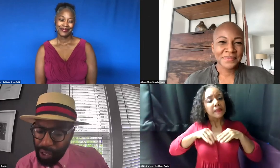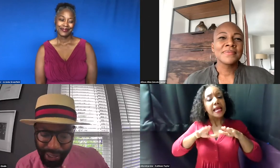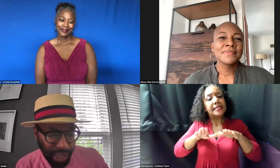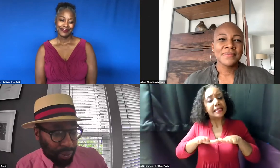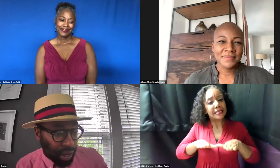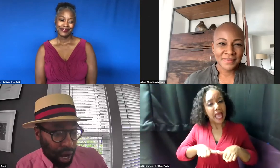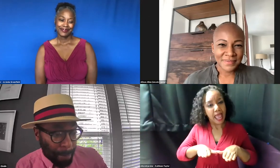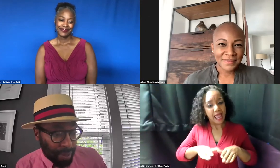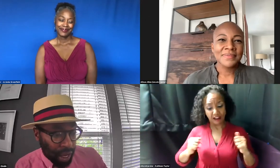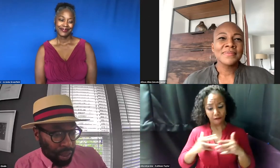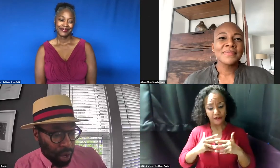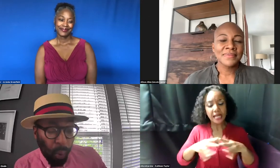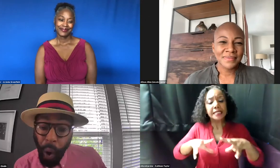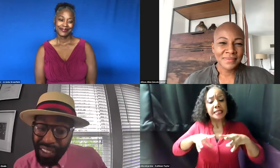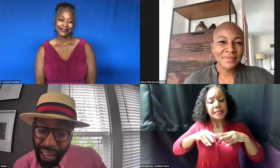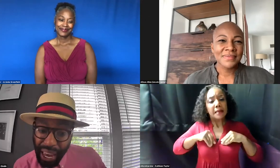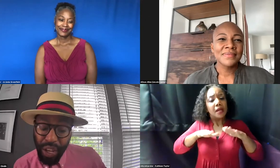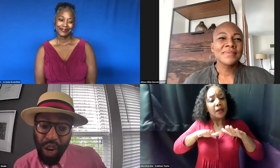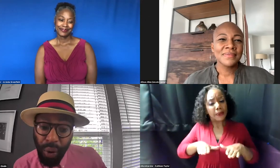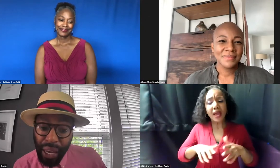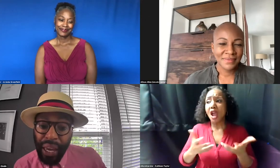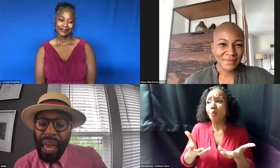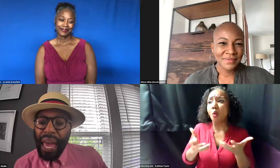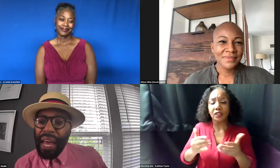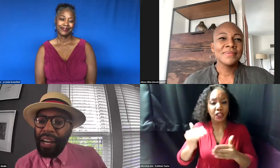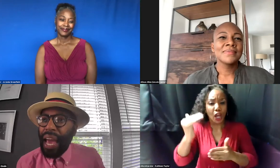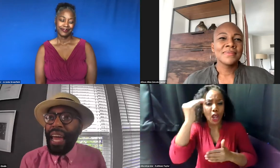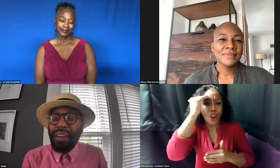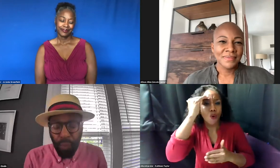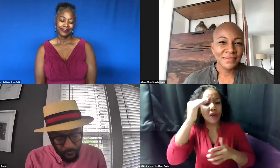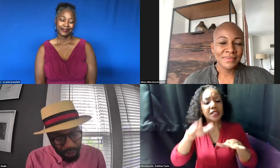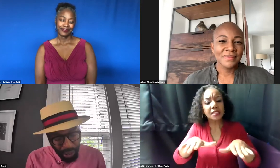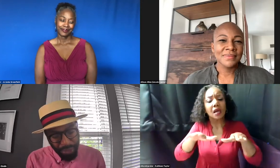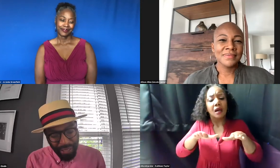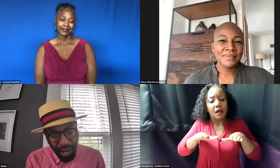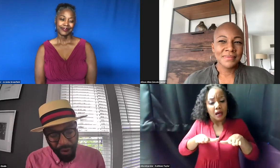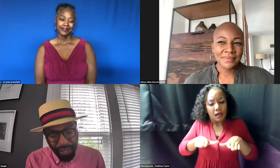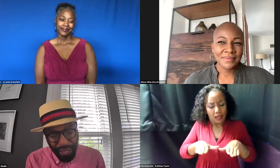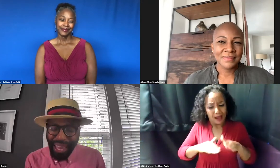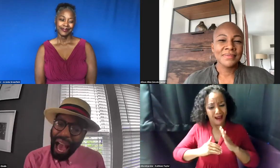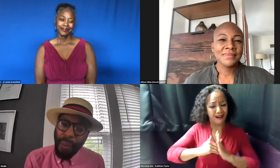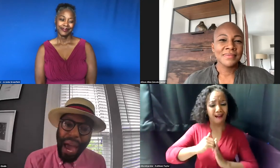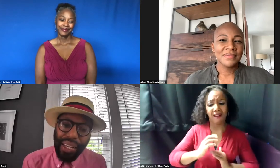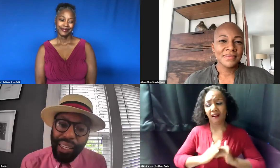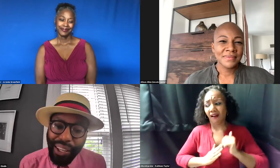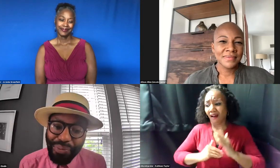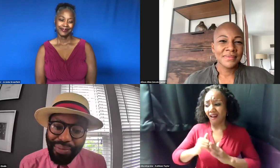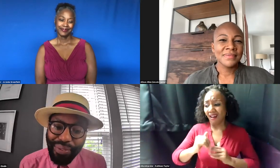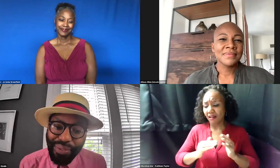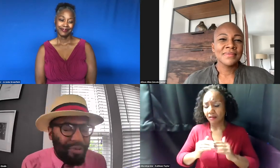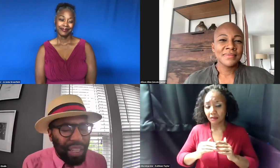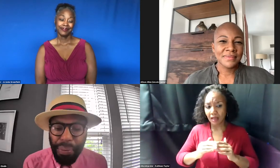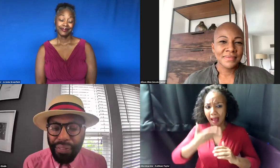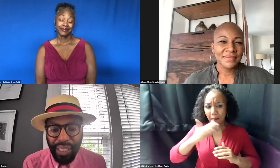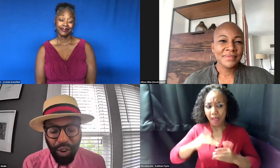and sit with the wanting and the knowing. And then once you sit with that stuff, recognizing like how bad can it get?